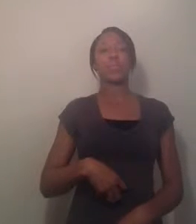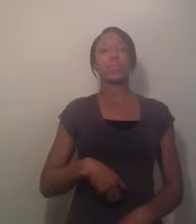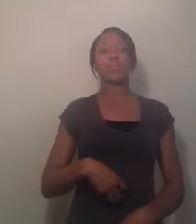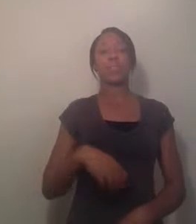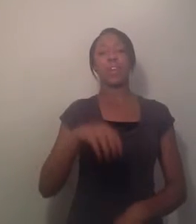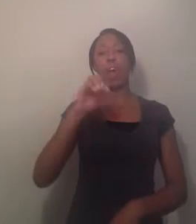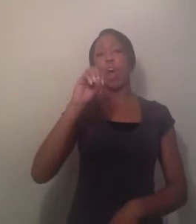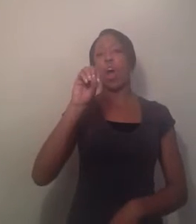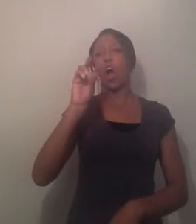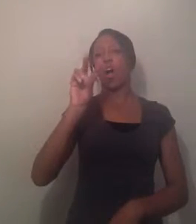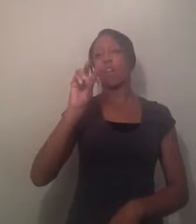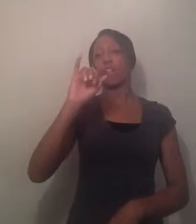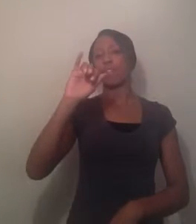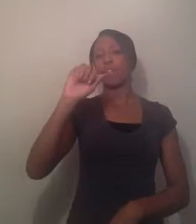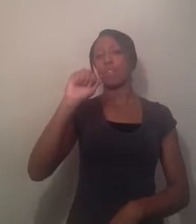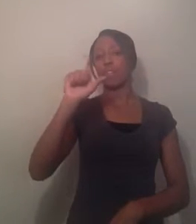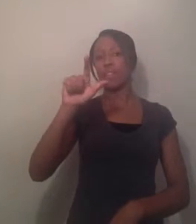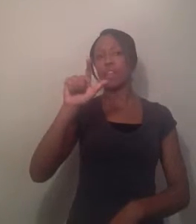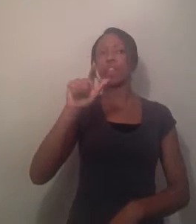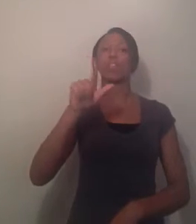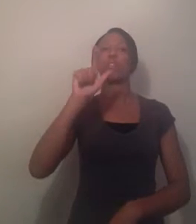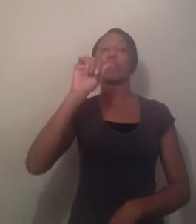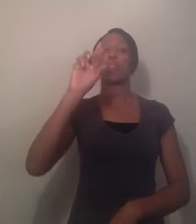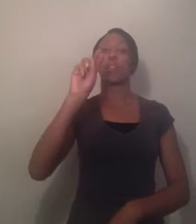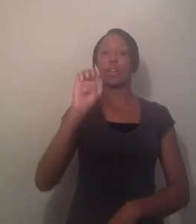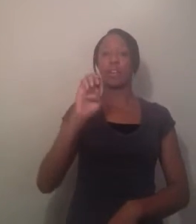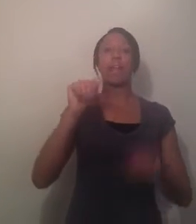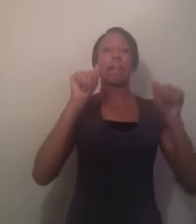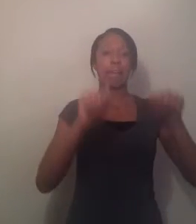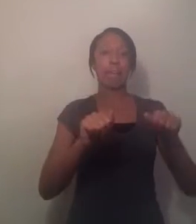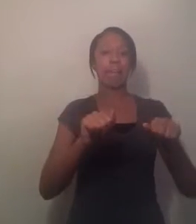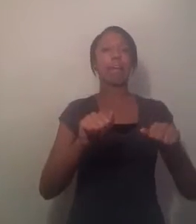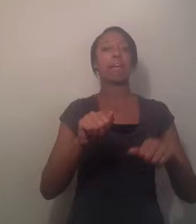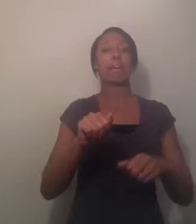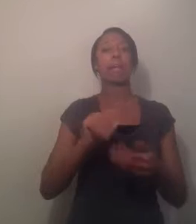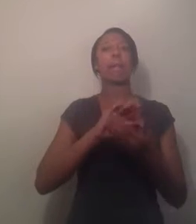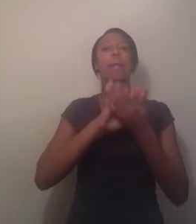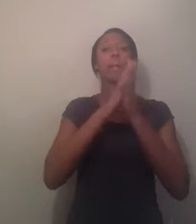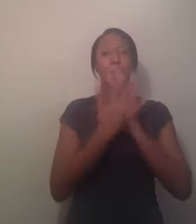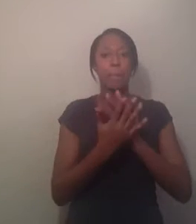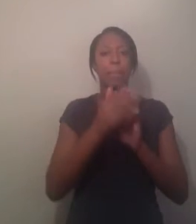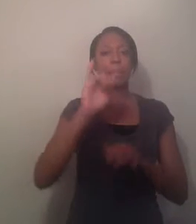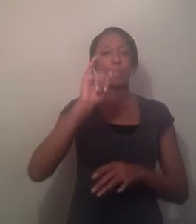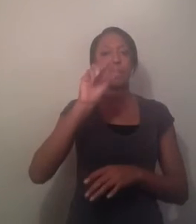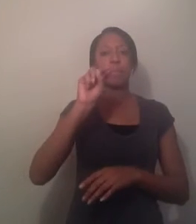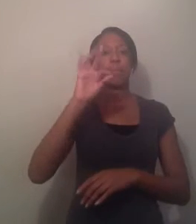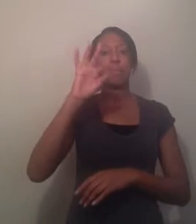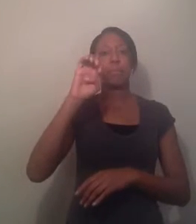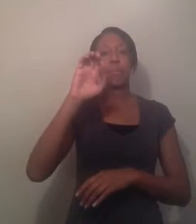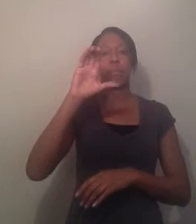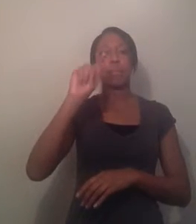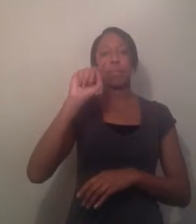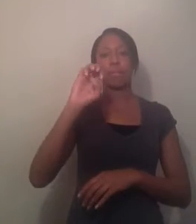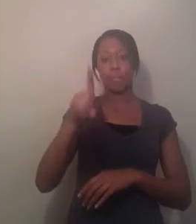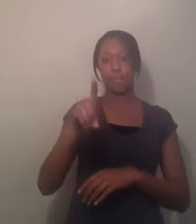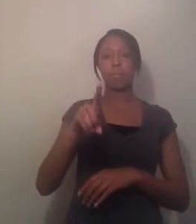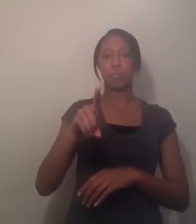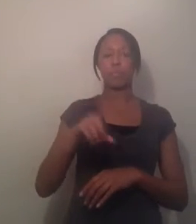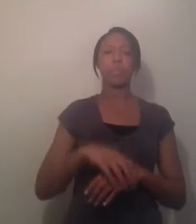are particularly susceptible to infection, as they provide a warm and moist environment for bacteria and viruses to grow.